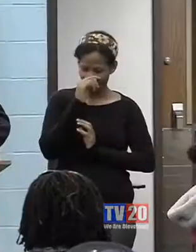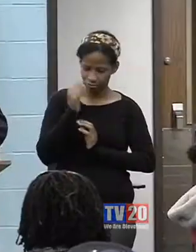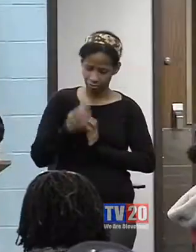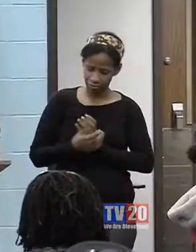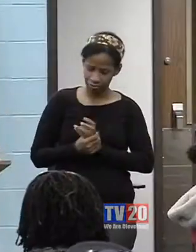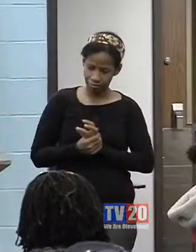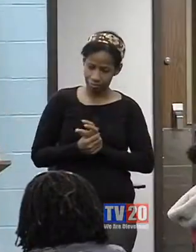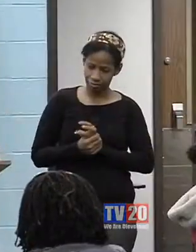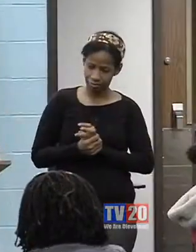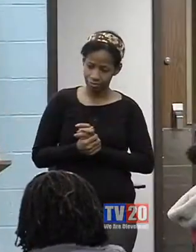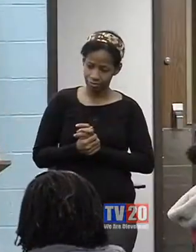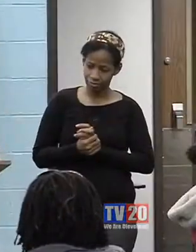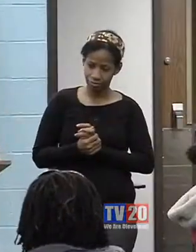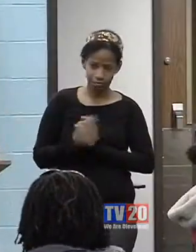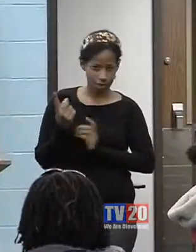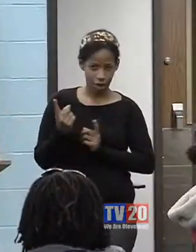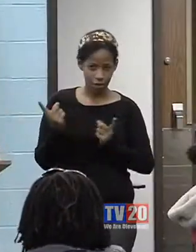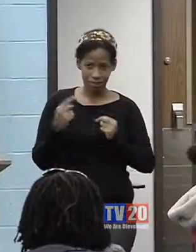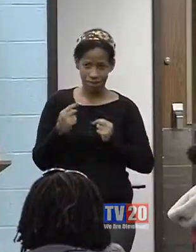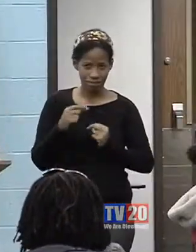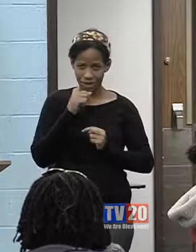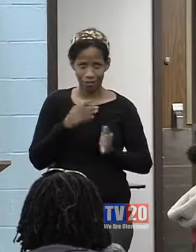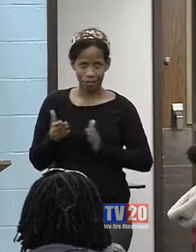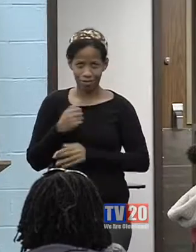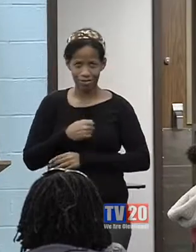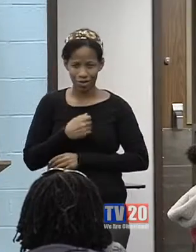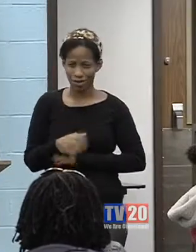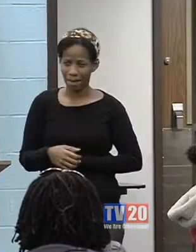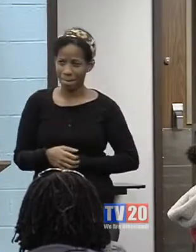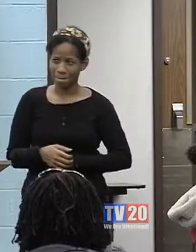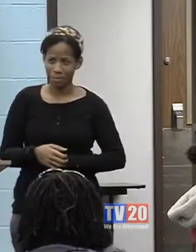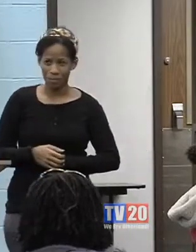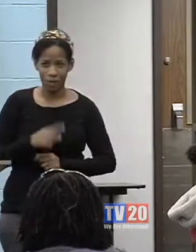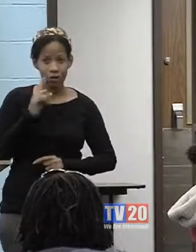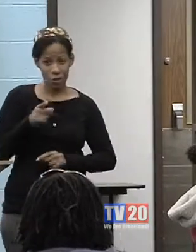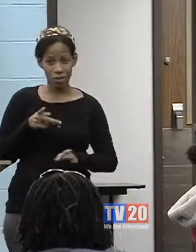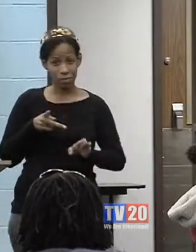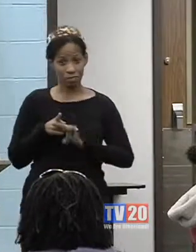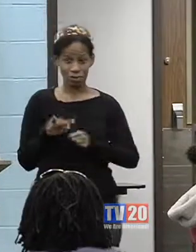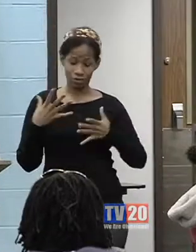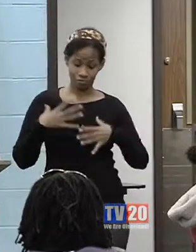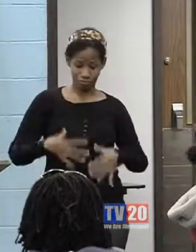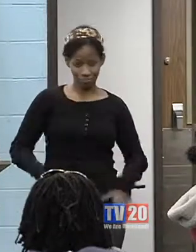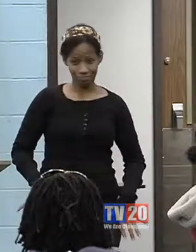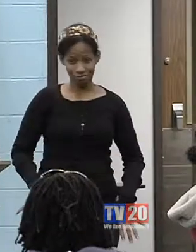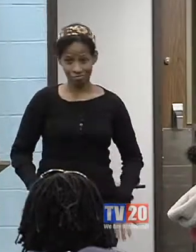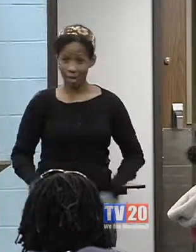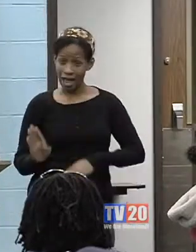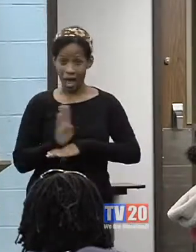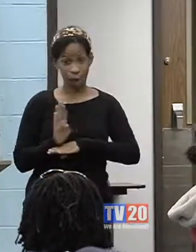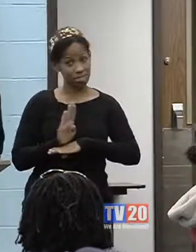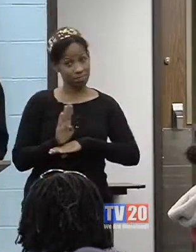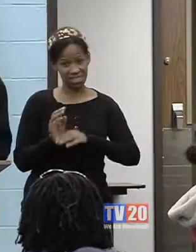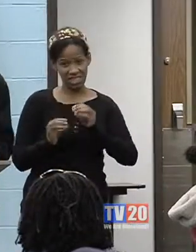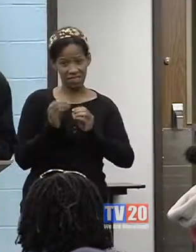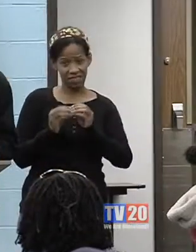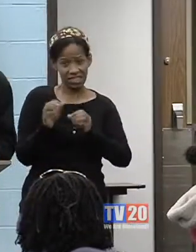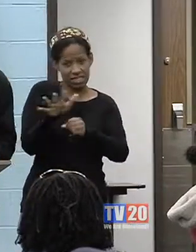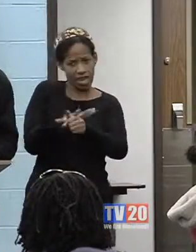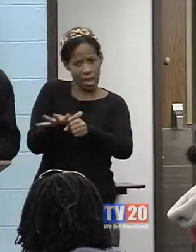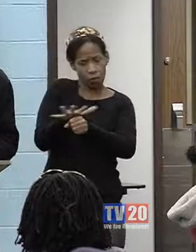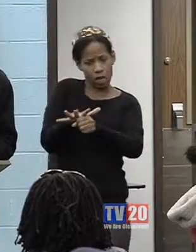And I always come here, you know, dress up when I come, but I was busy in my ward